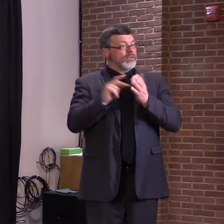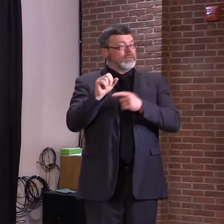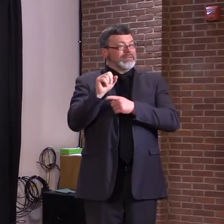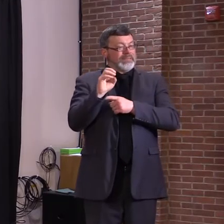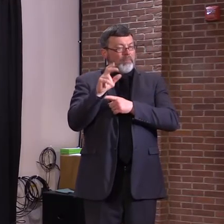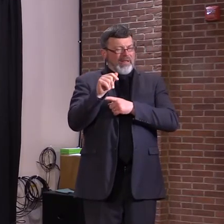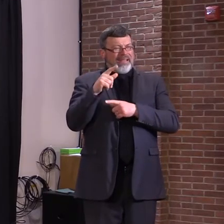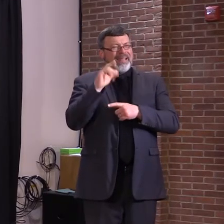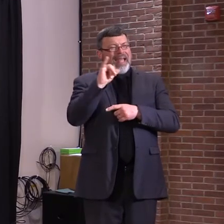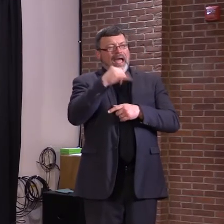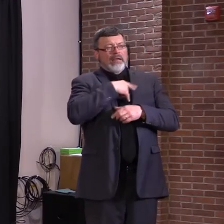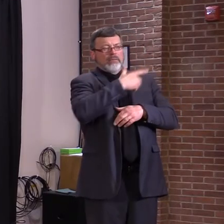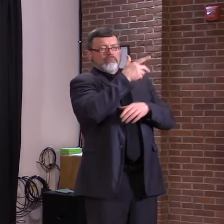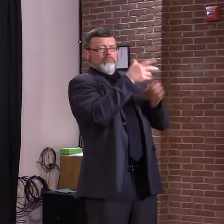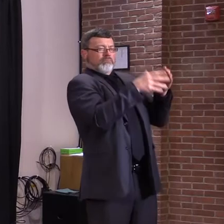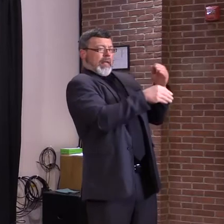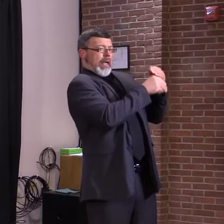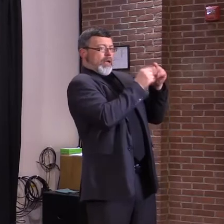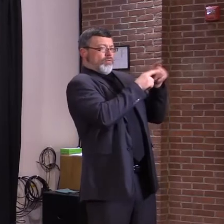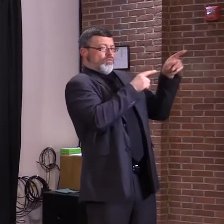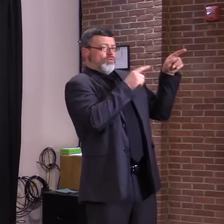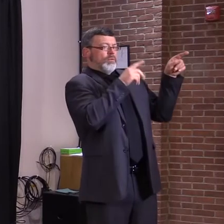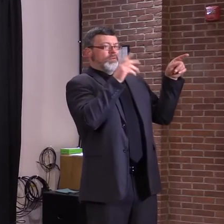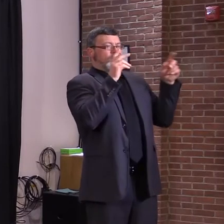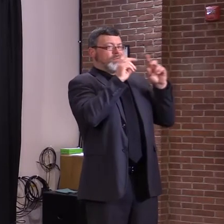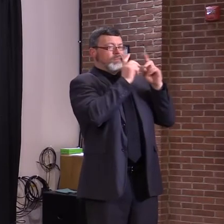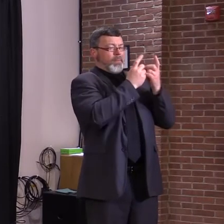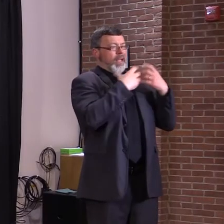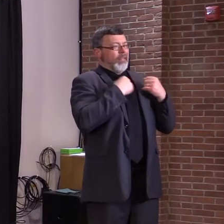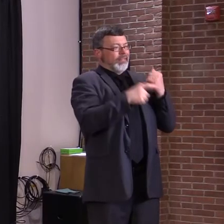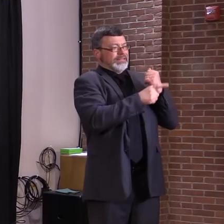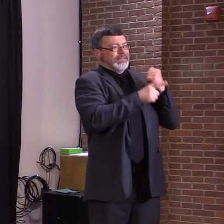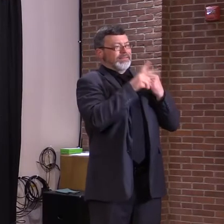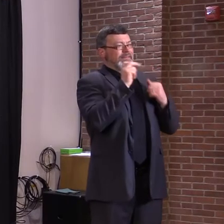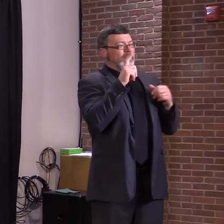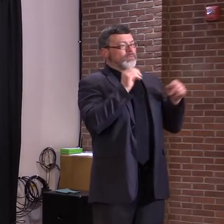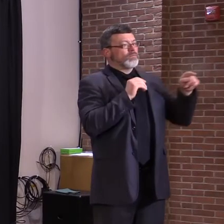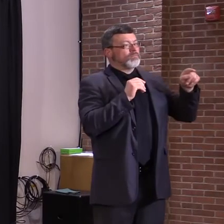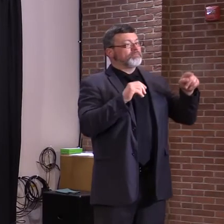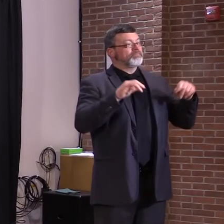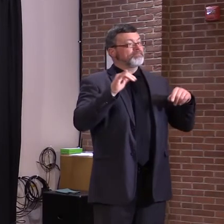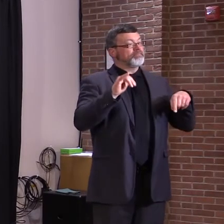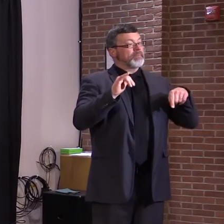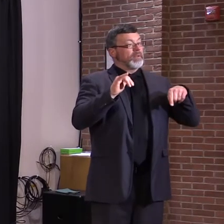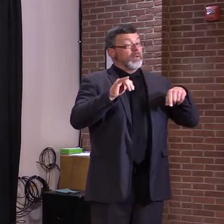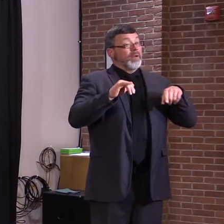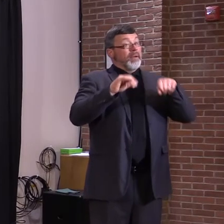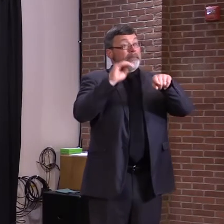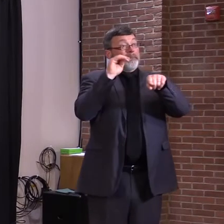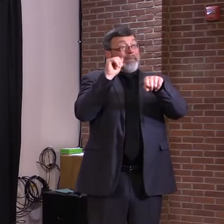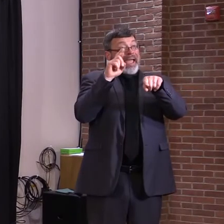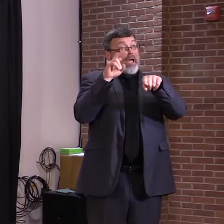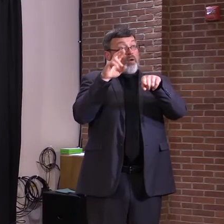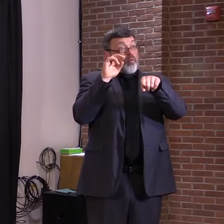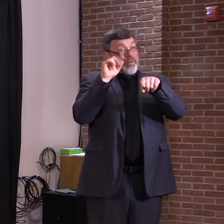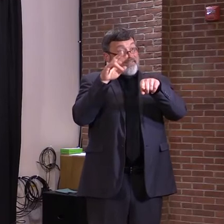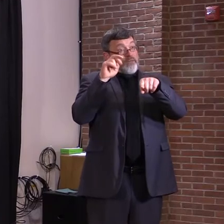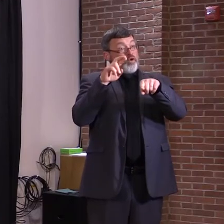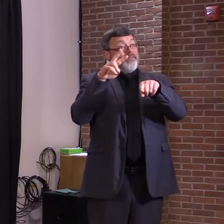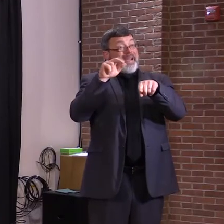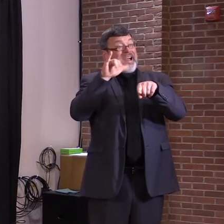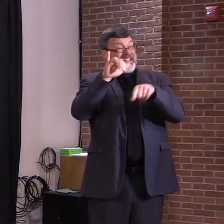the specific situation in the Mad River Valley, but generally the opportunity for